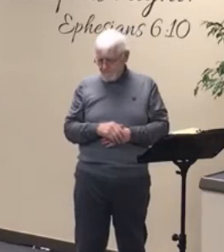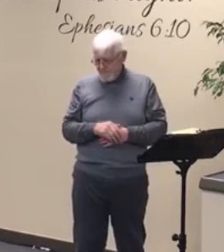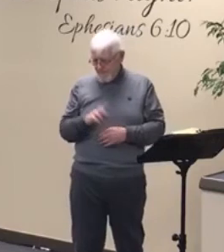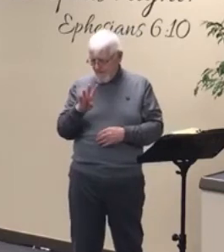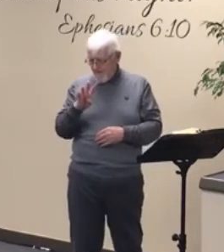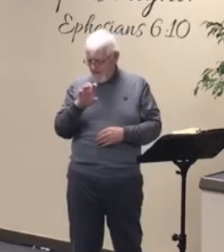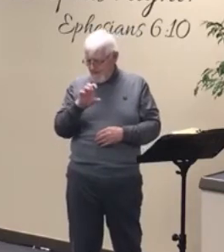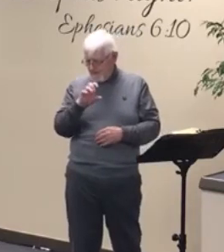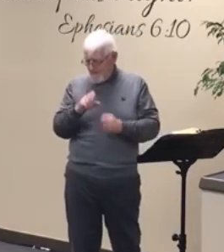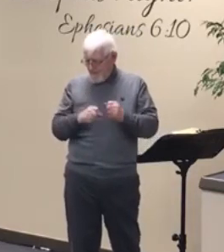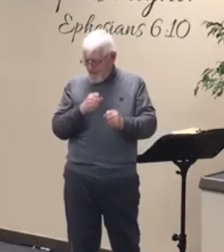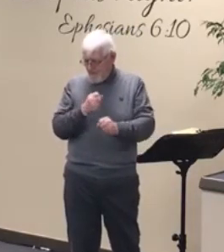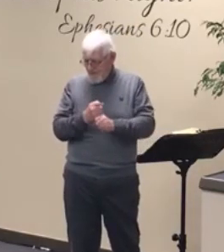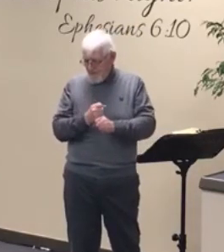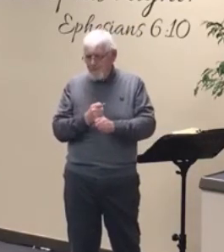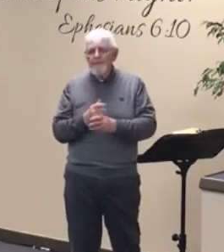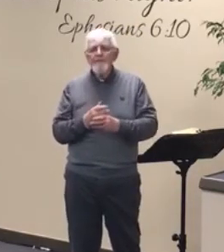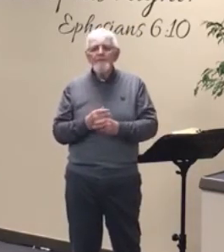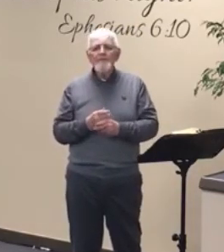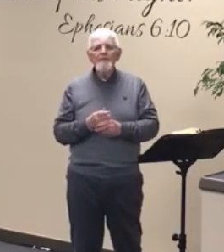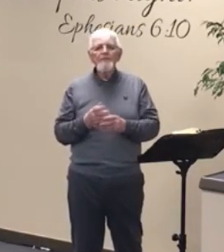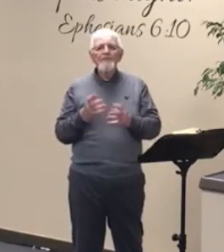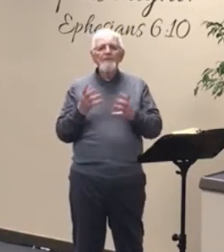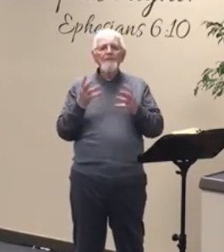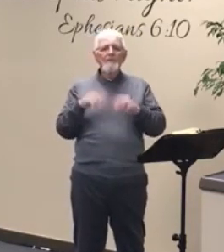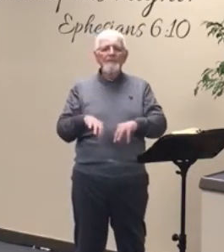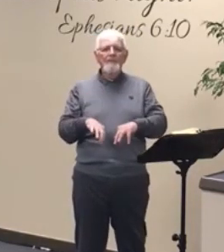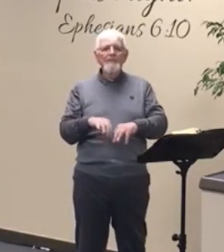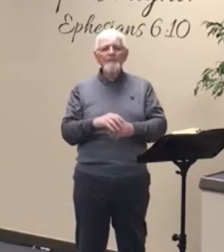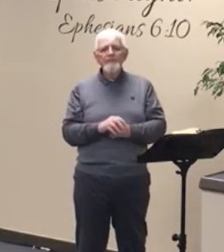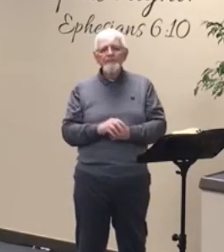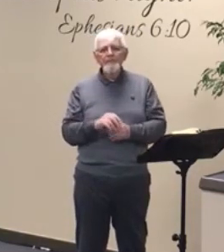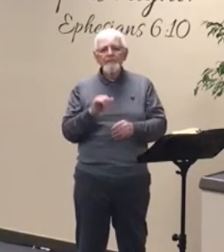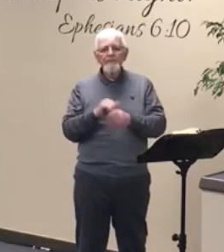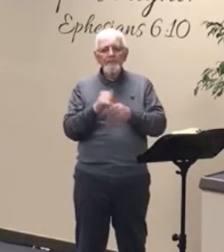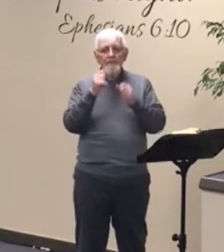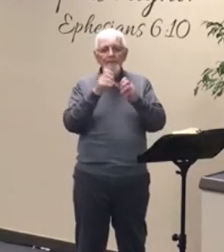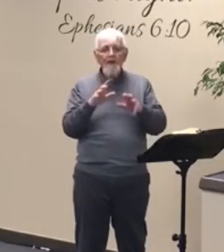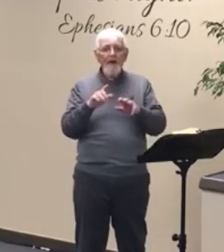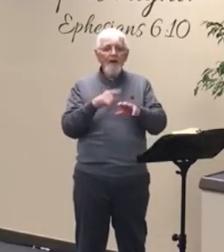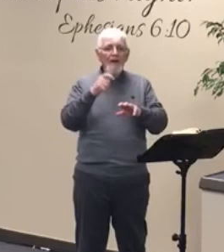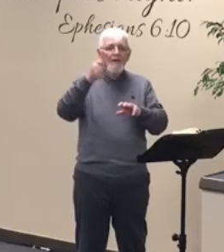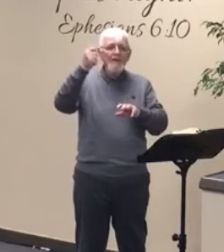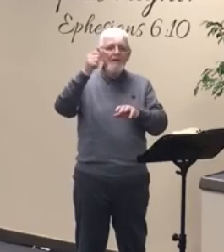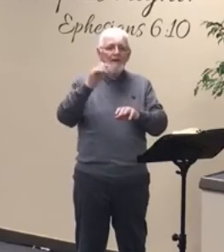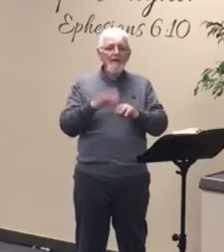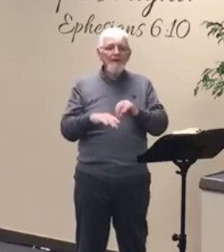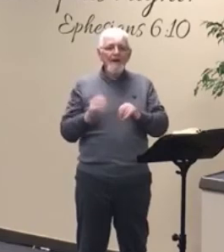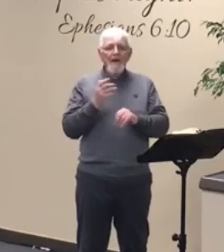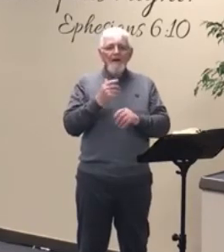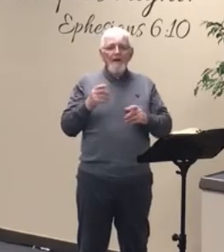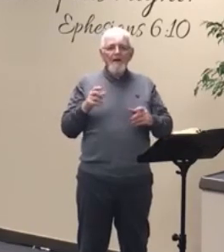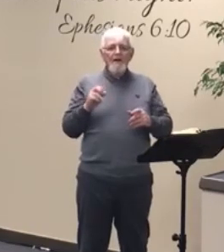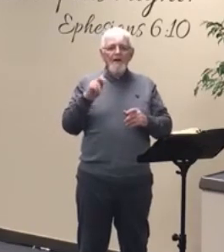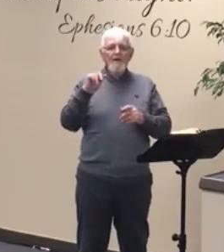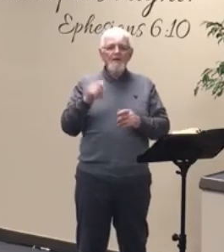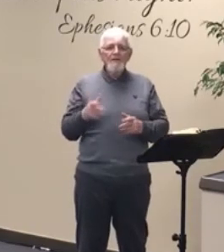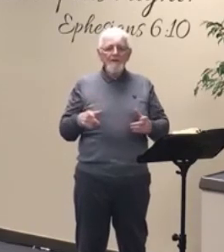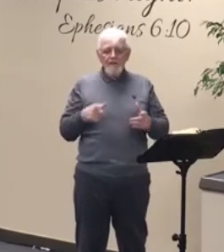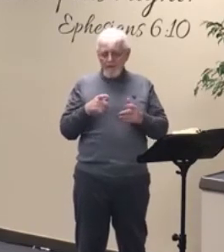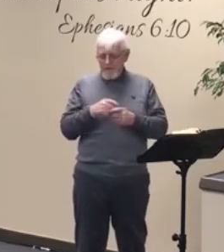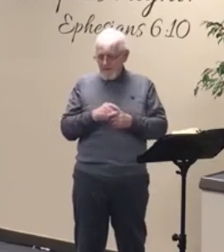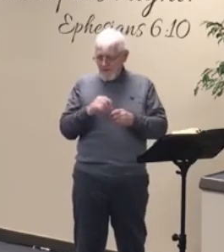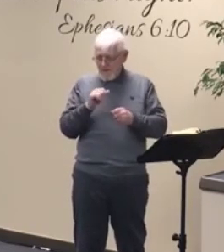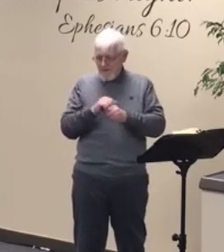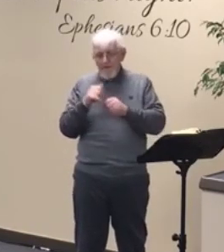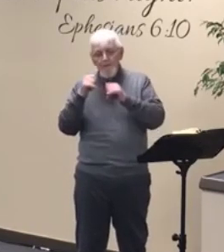400 years before things start to fall apart. That's a blessing. That's longer than your country has been around. That's how long the